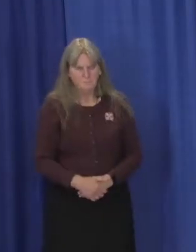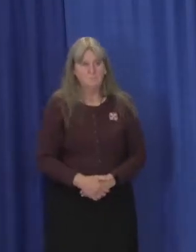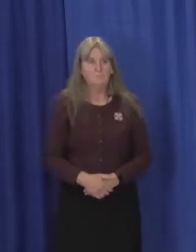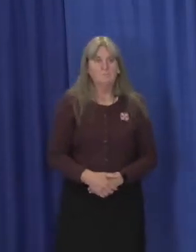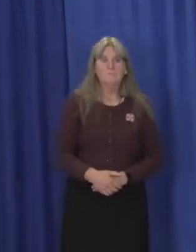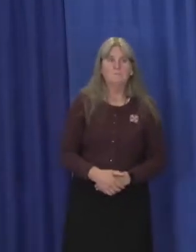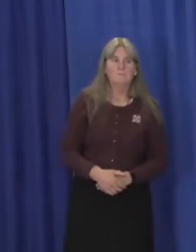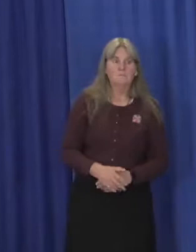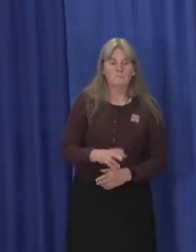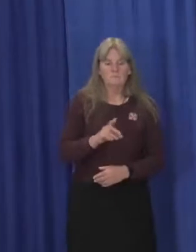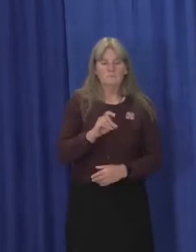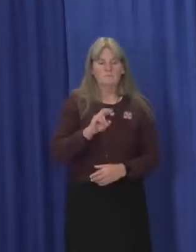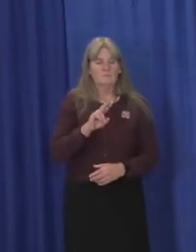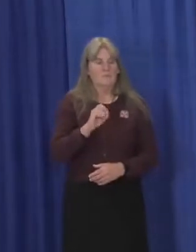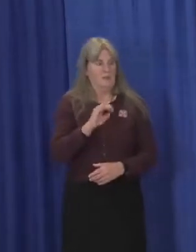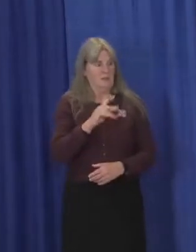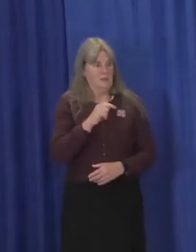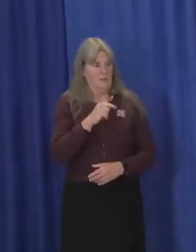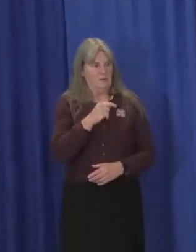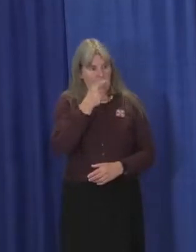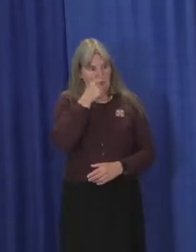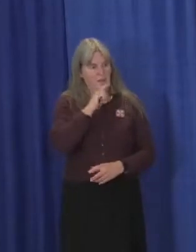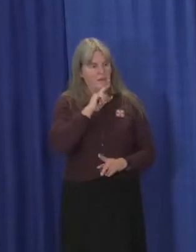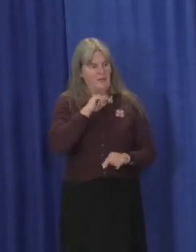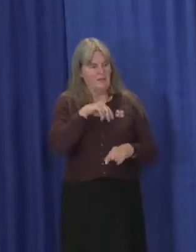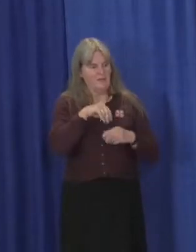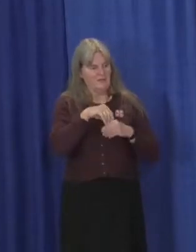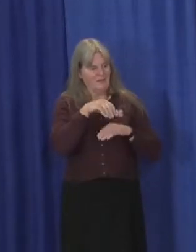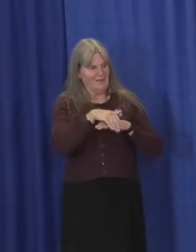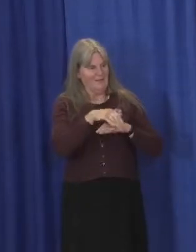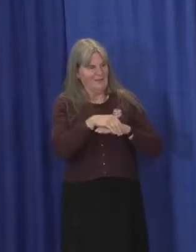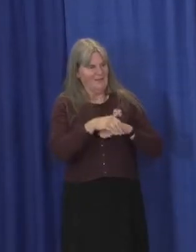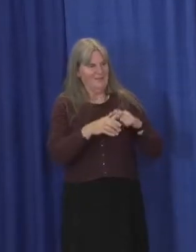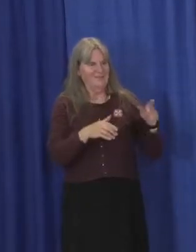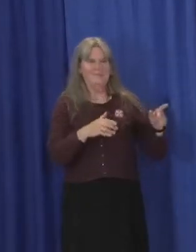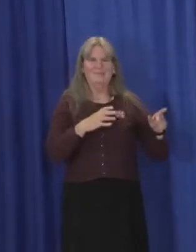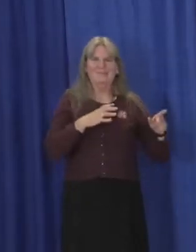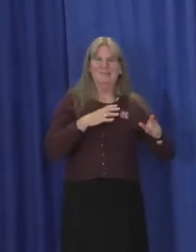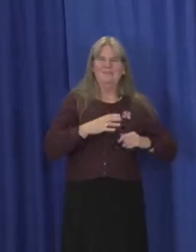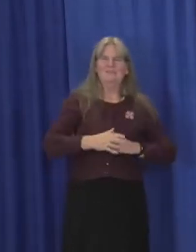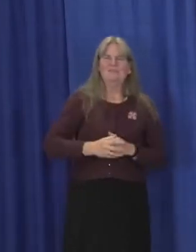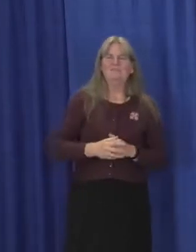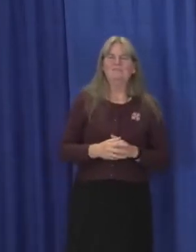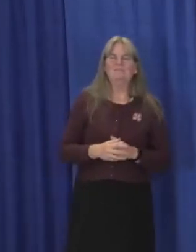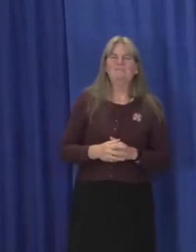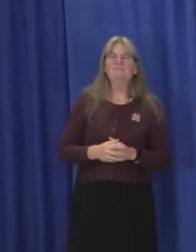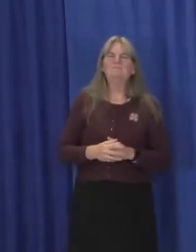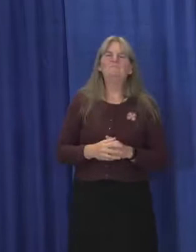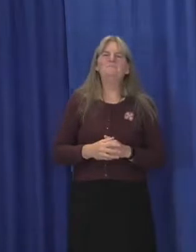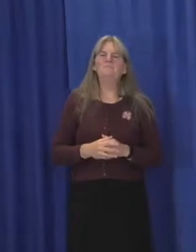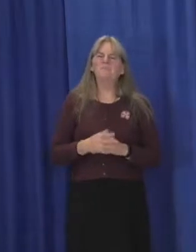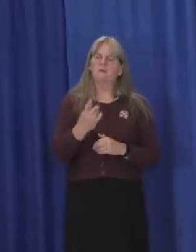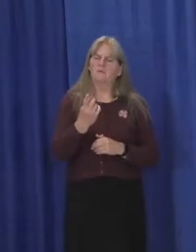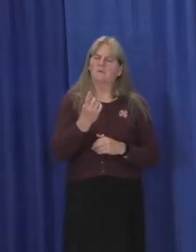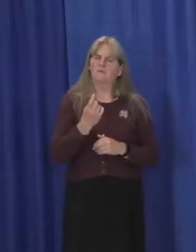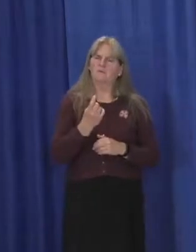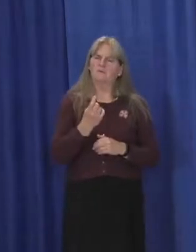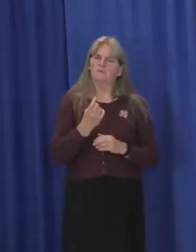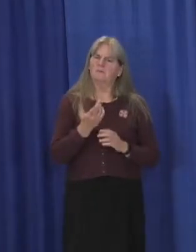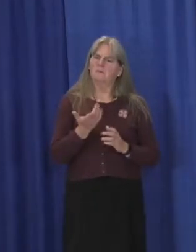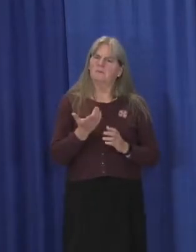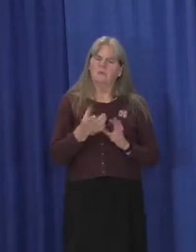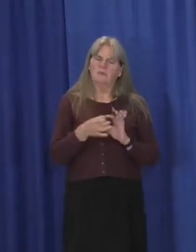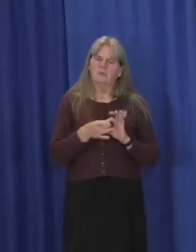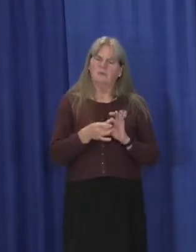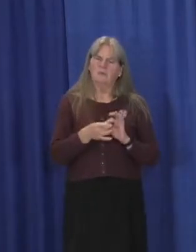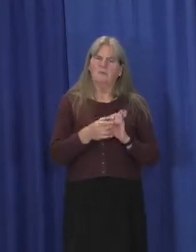And Dr. Elliott, could I get you to repeat that answer briefly en anglais? Je vais bien essayer. The question really is